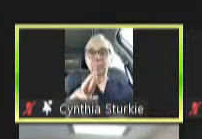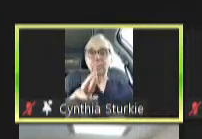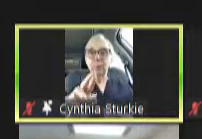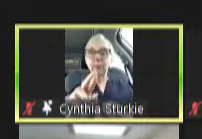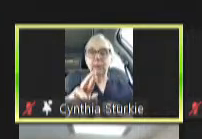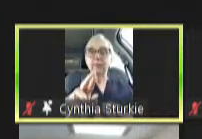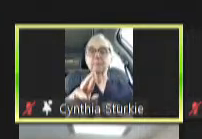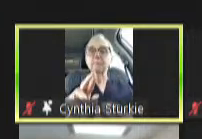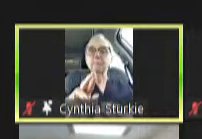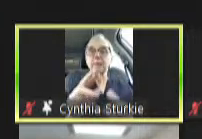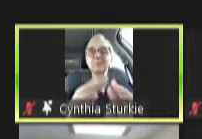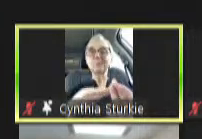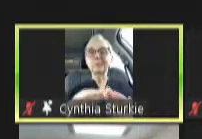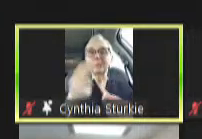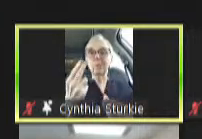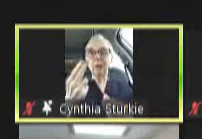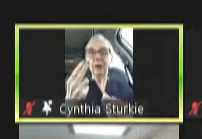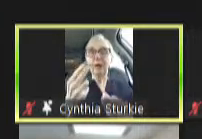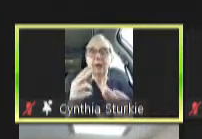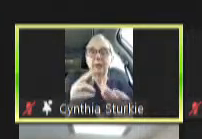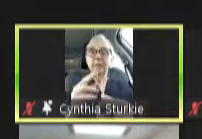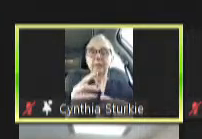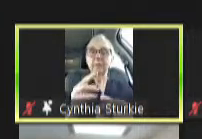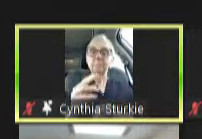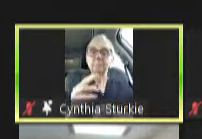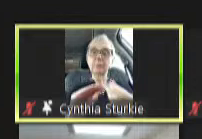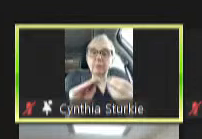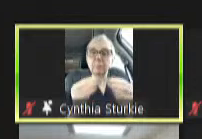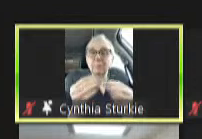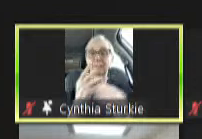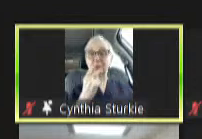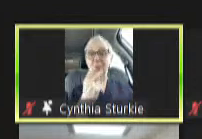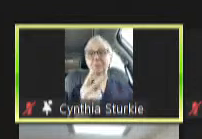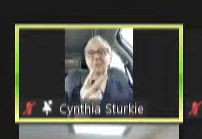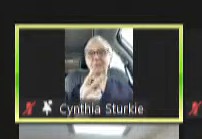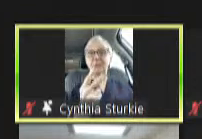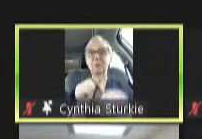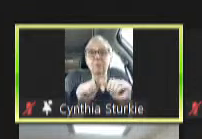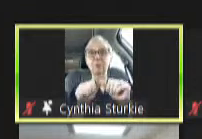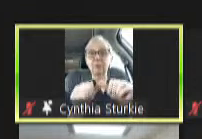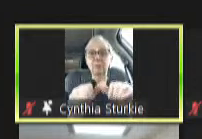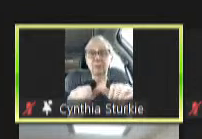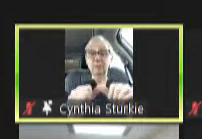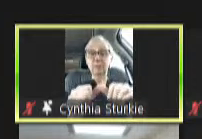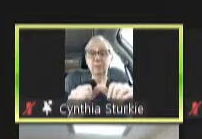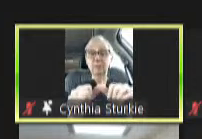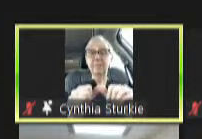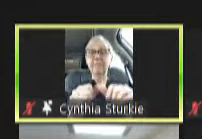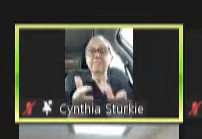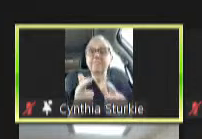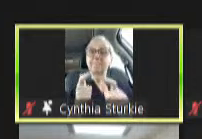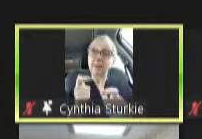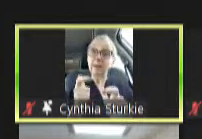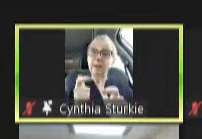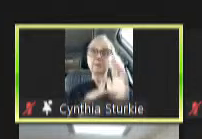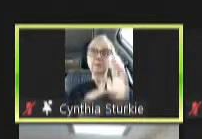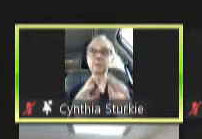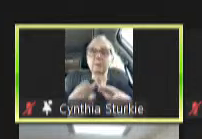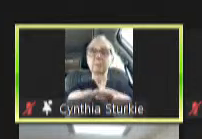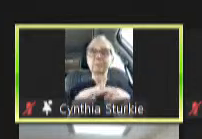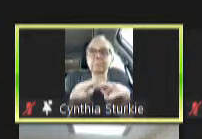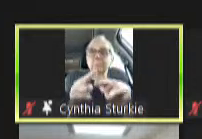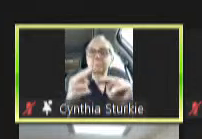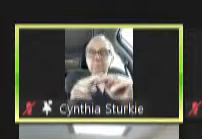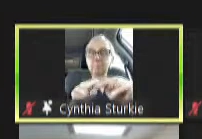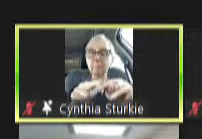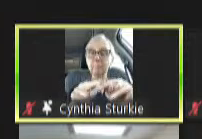really high volumes, but overall you can see that we are continuing to see a really rapid increase in the number of cases occurring